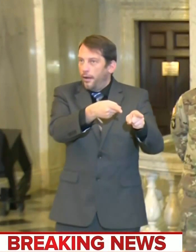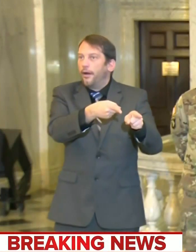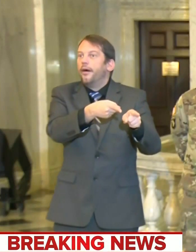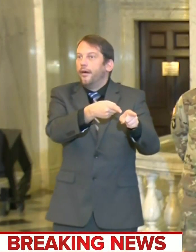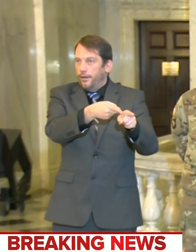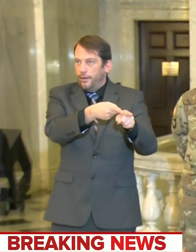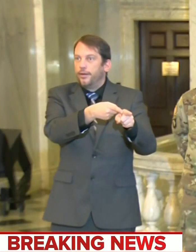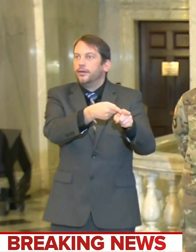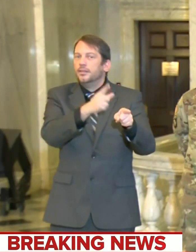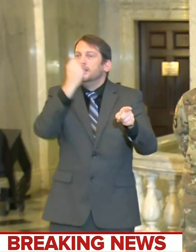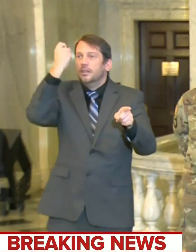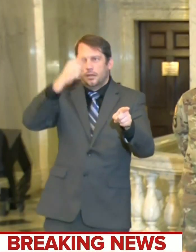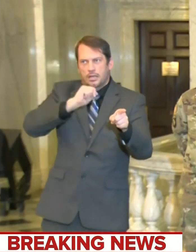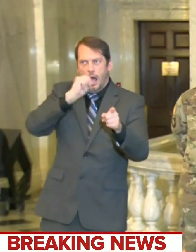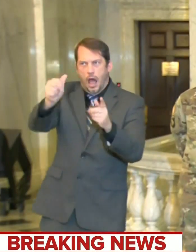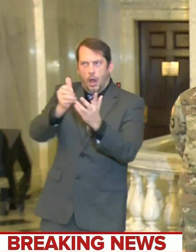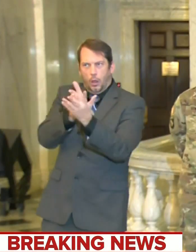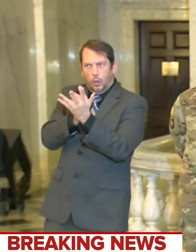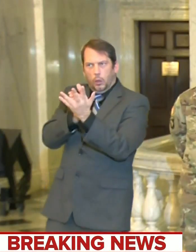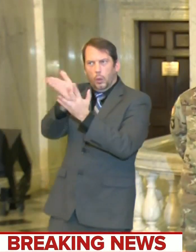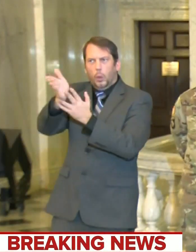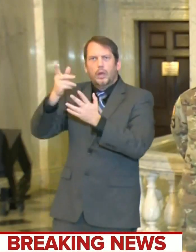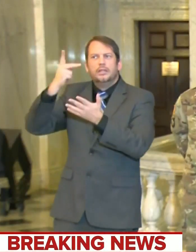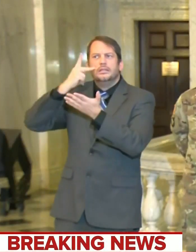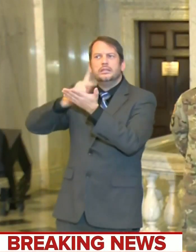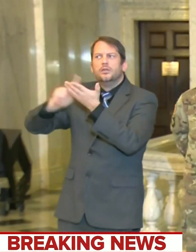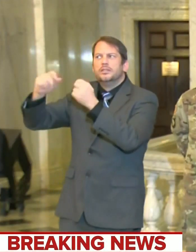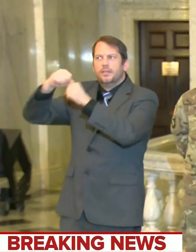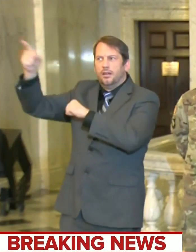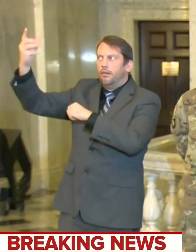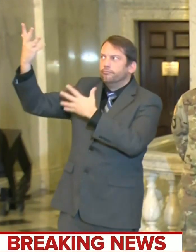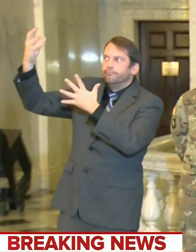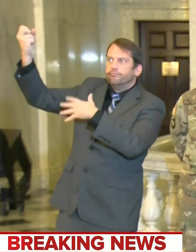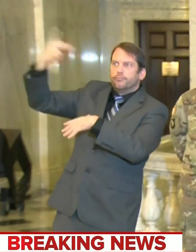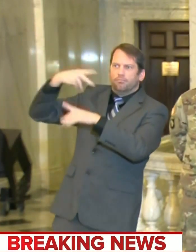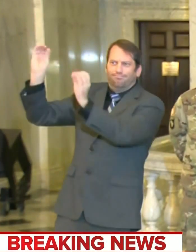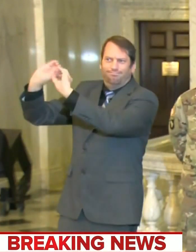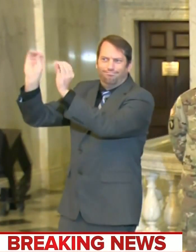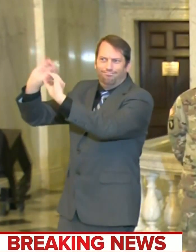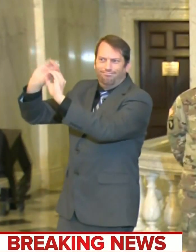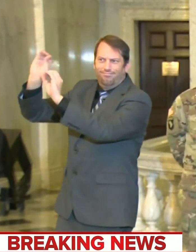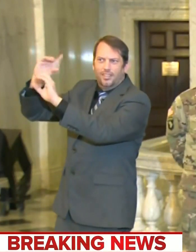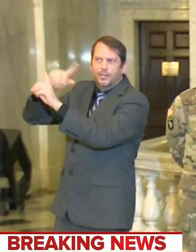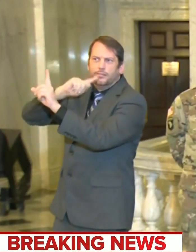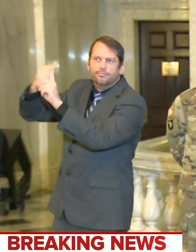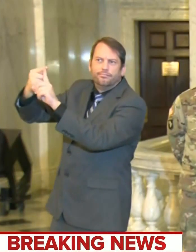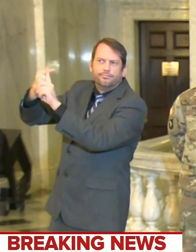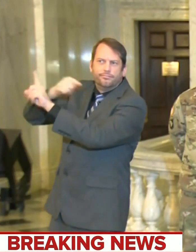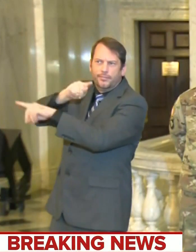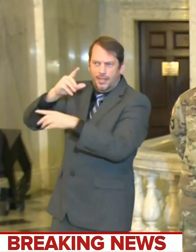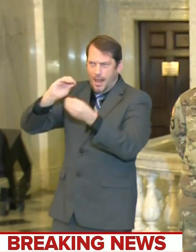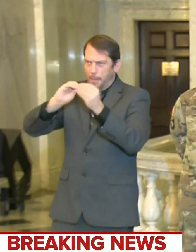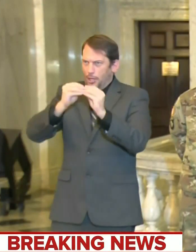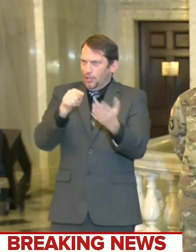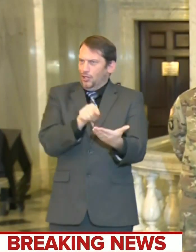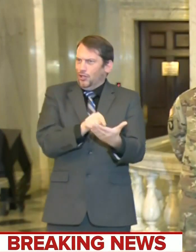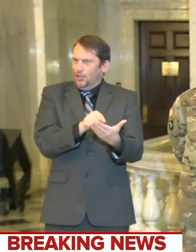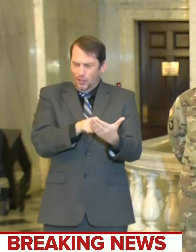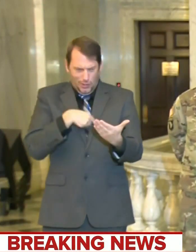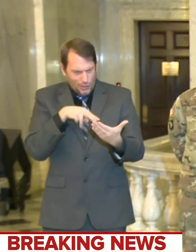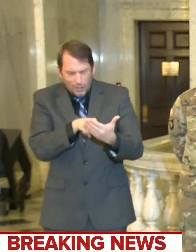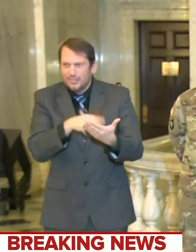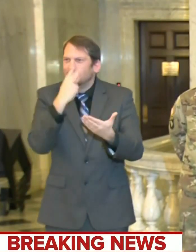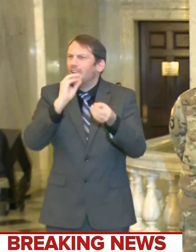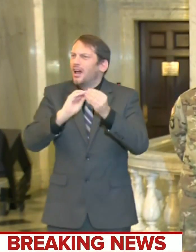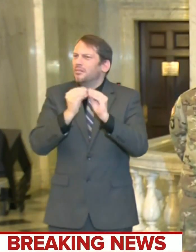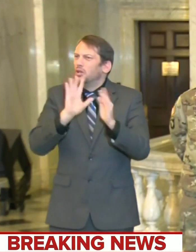would be normal channels. I got a number I don't recognize on my phone. I pick